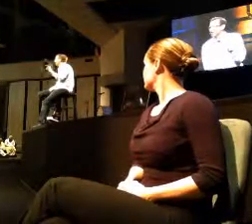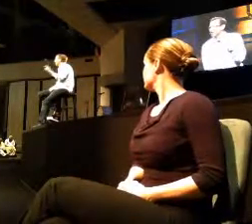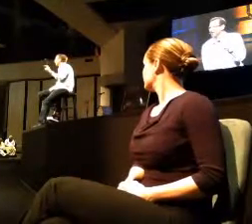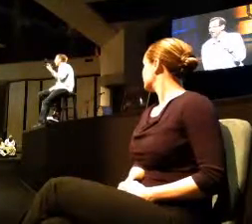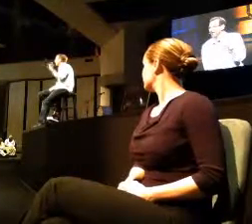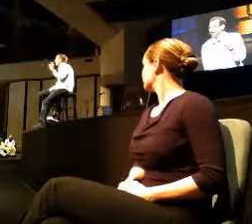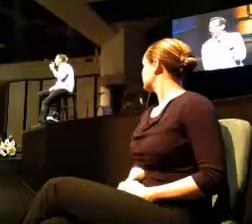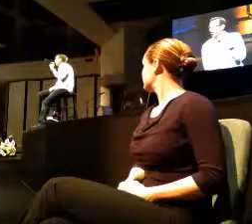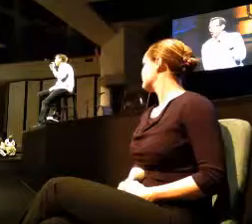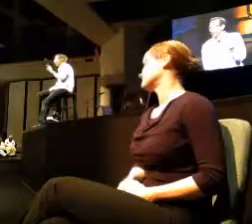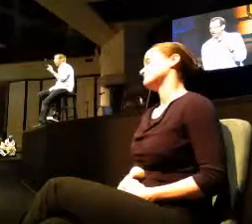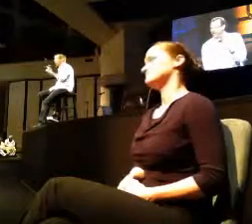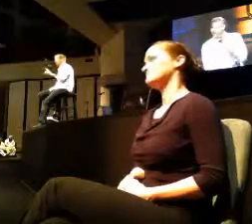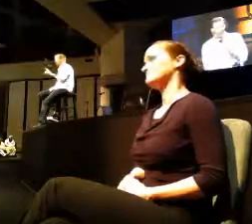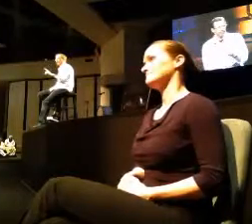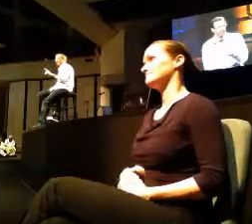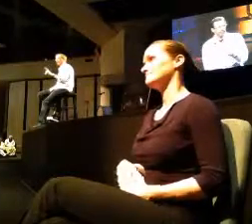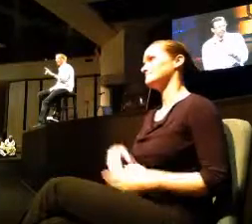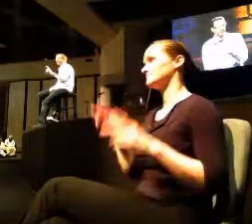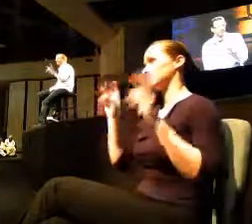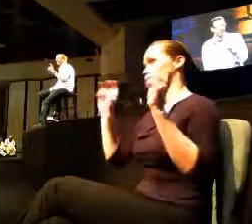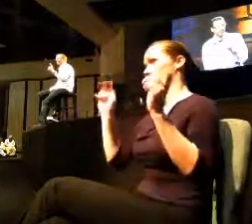Come hell or high water,